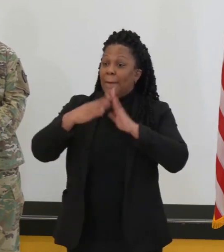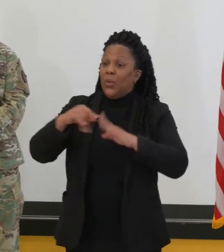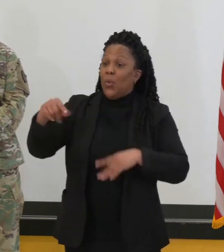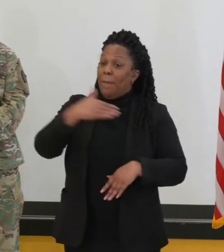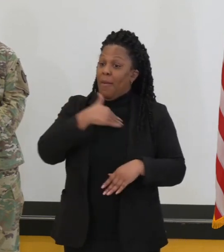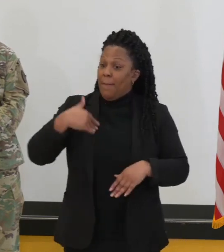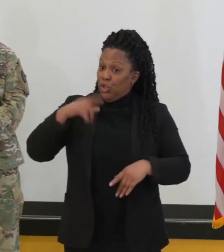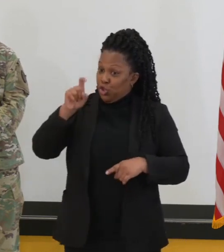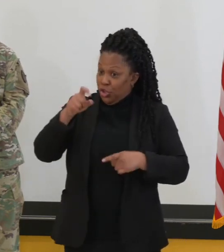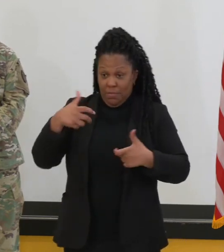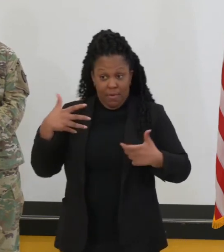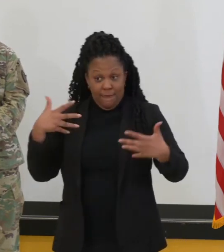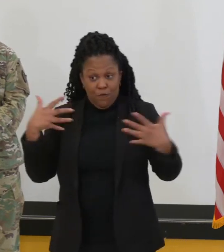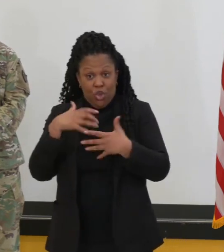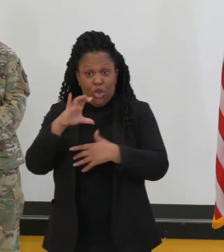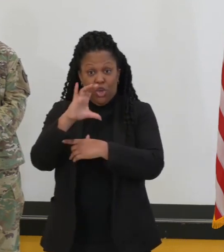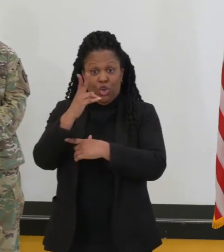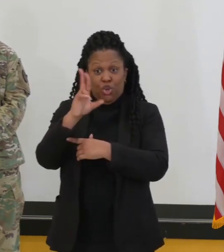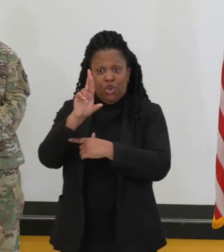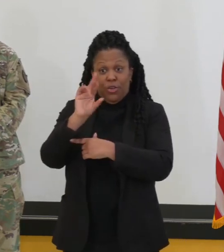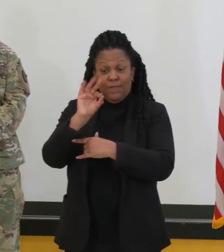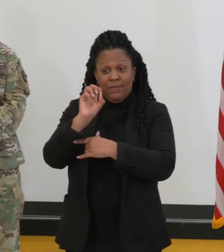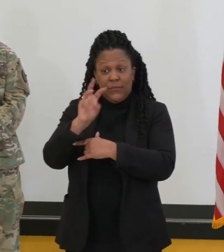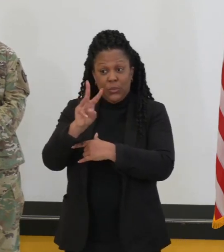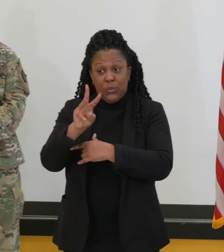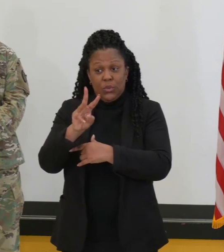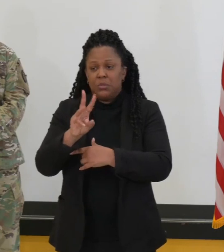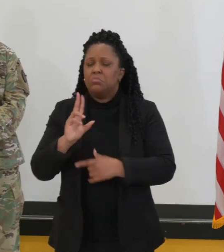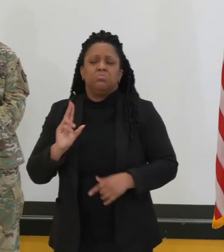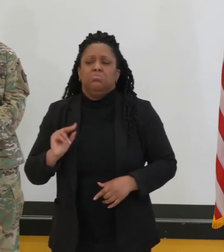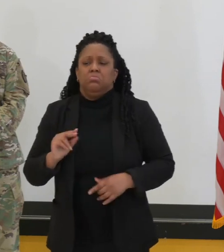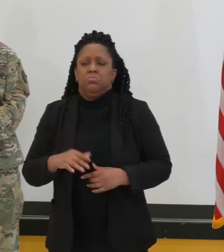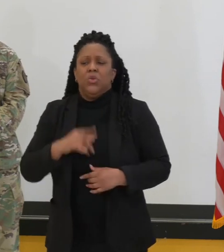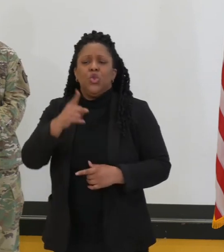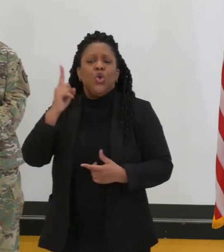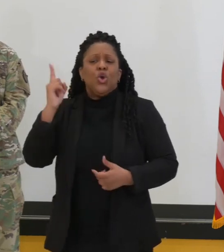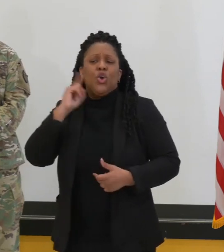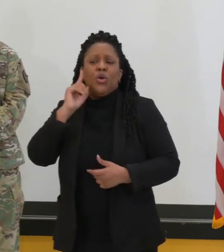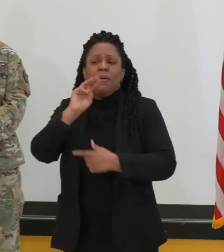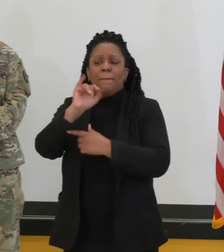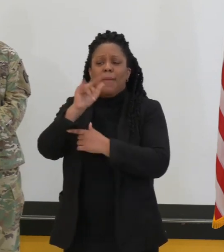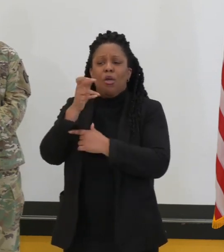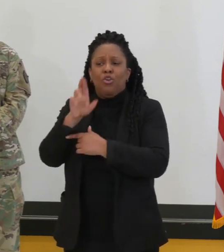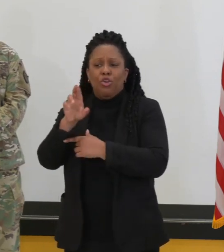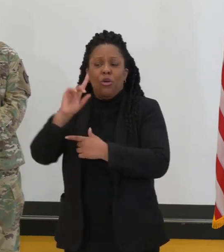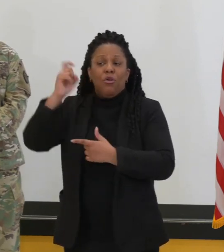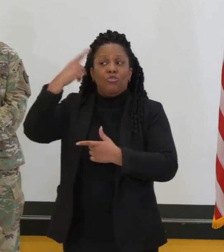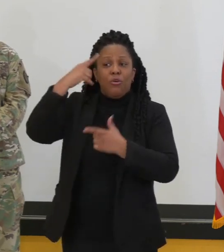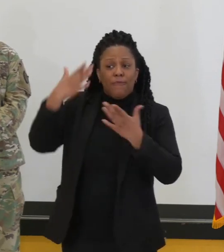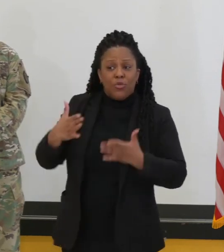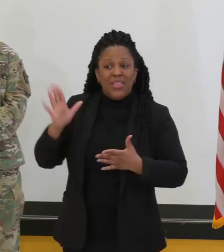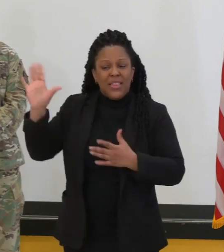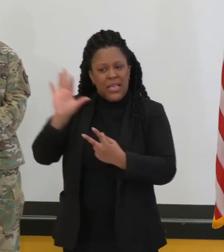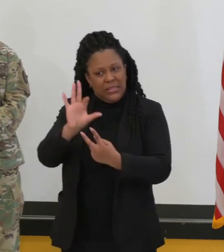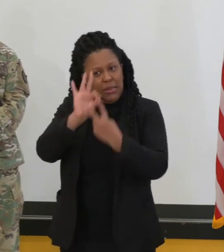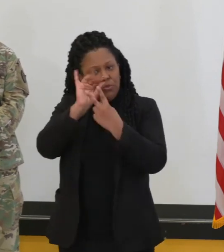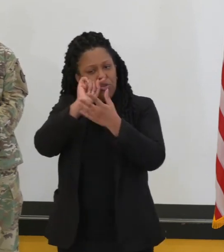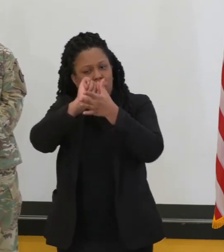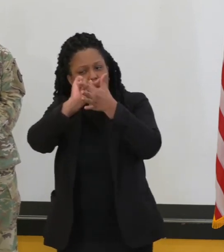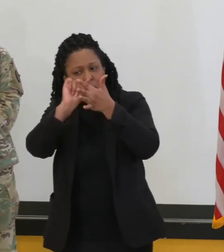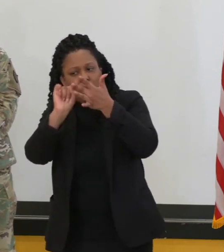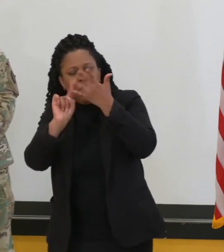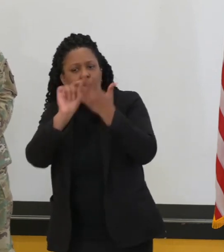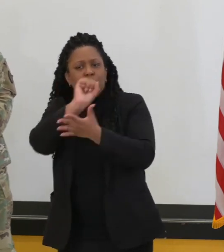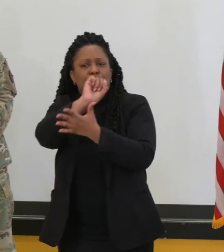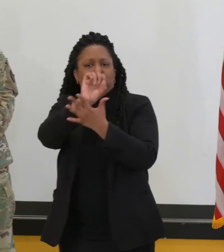what you heard, I think, in the mayor's and in the governor's exceptions were, in fact, carve-outs for those